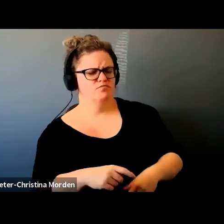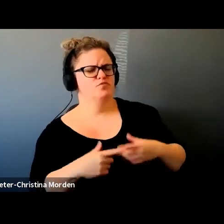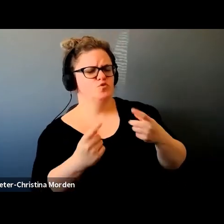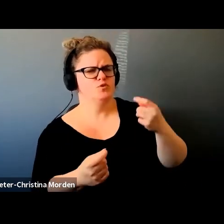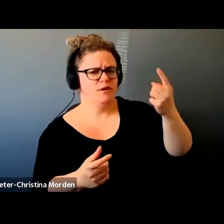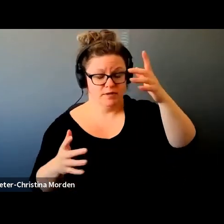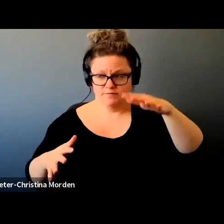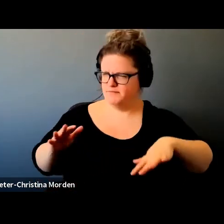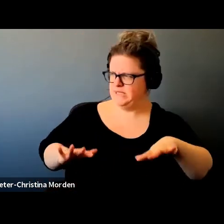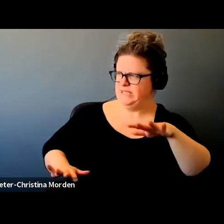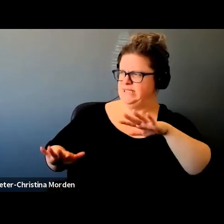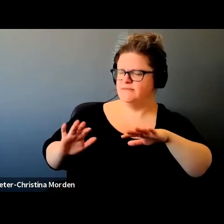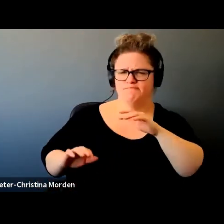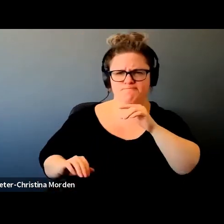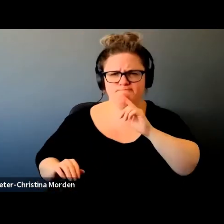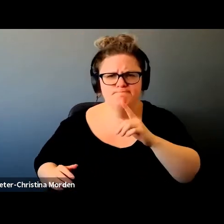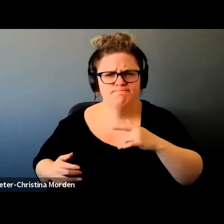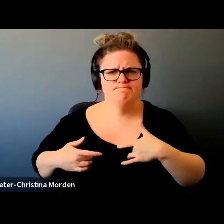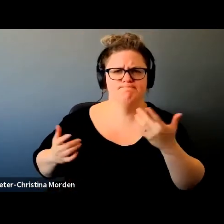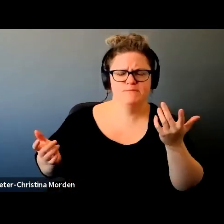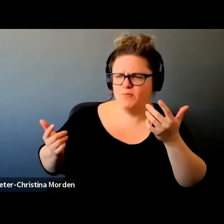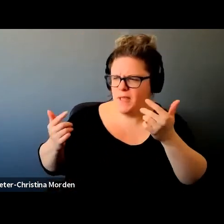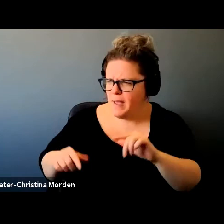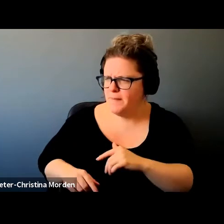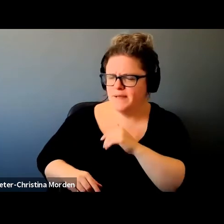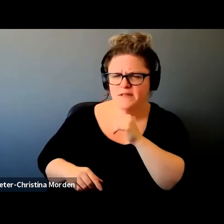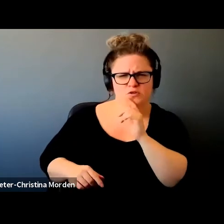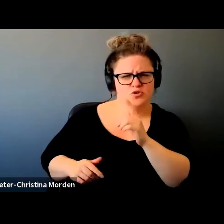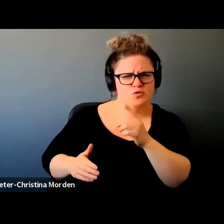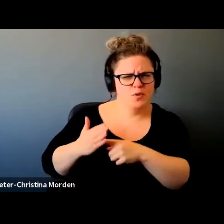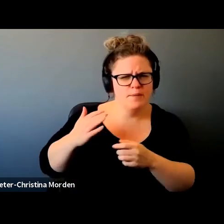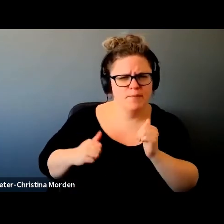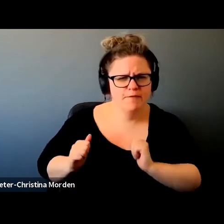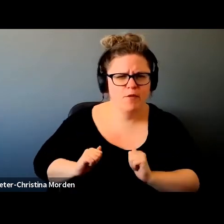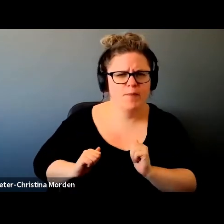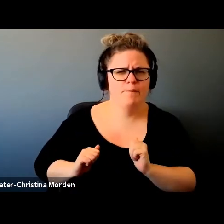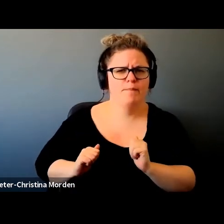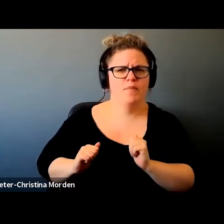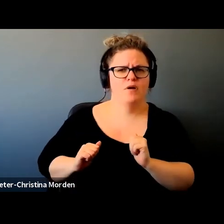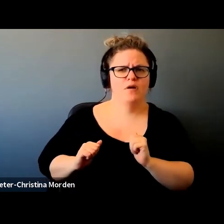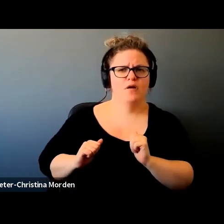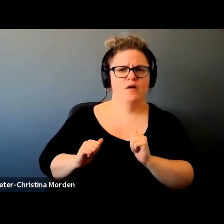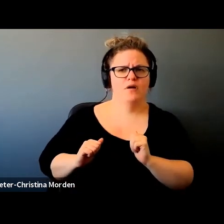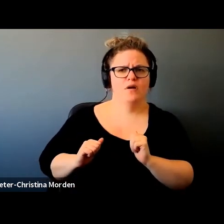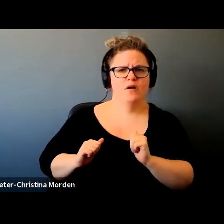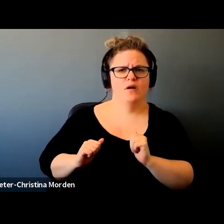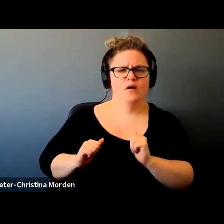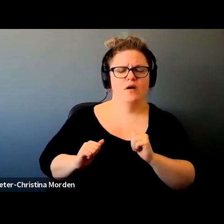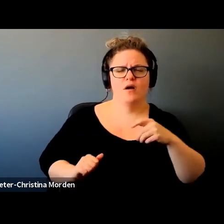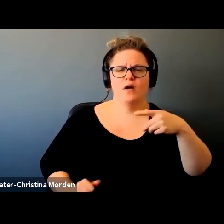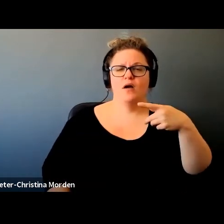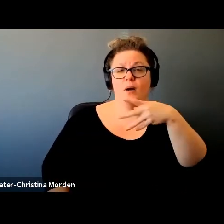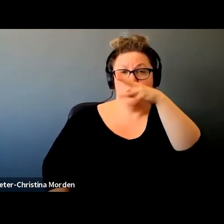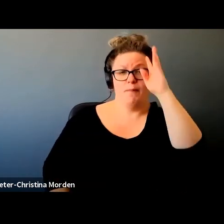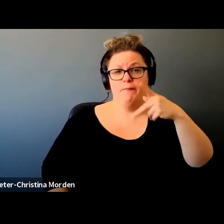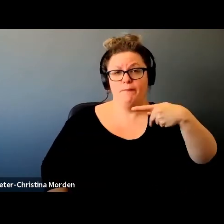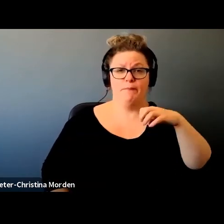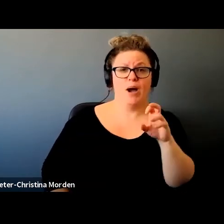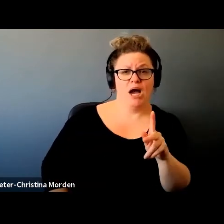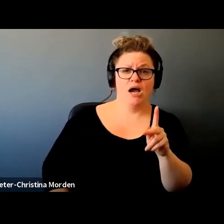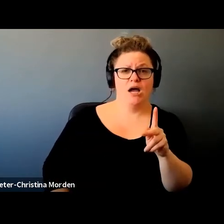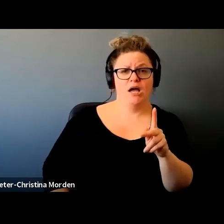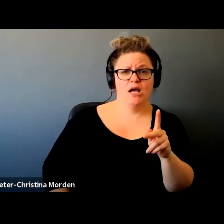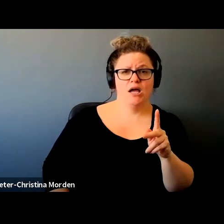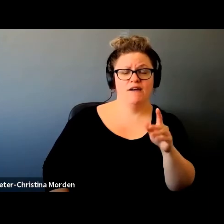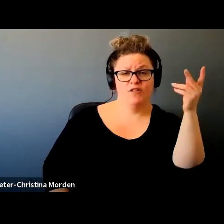to go on. You're not really sure of your material. The punk rock has proved that you don't need to know what